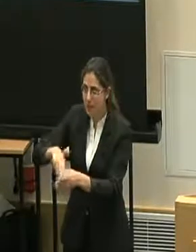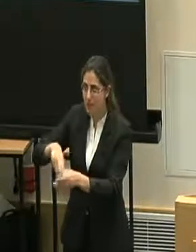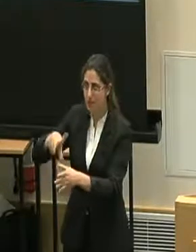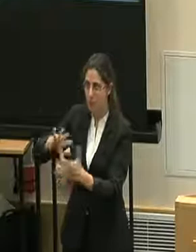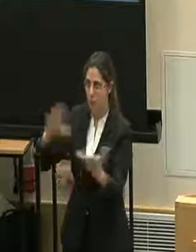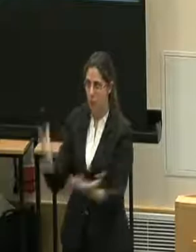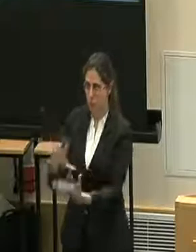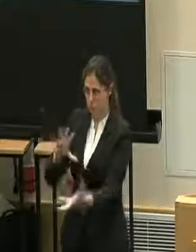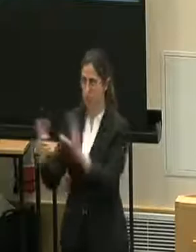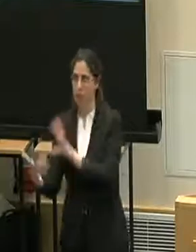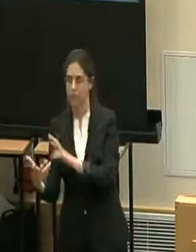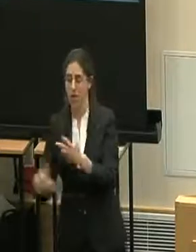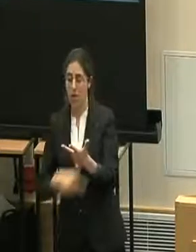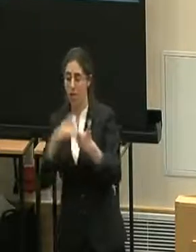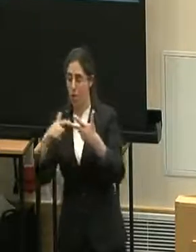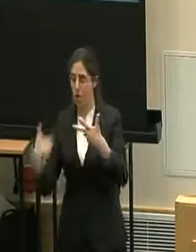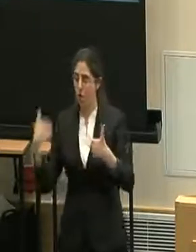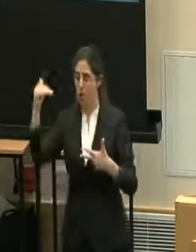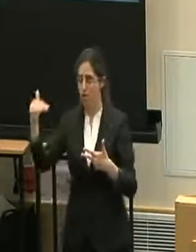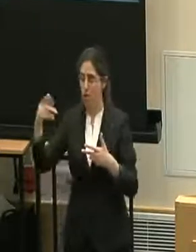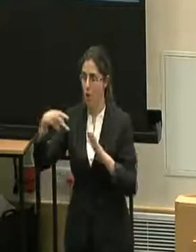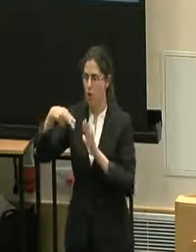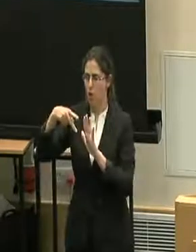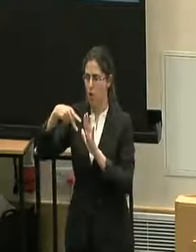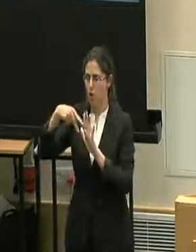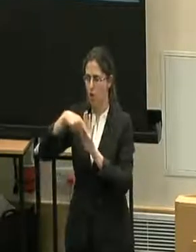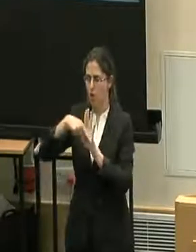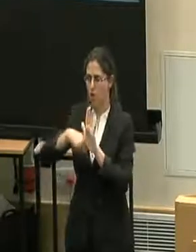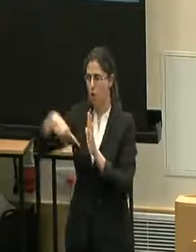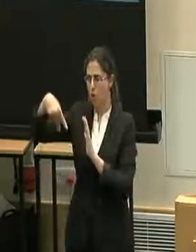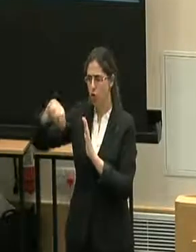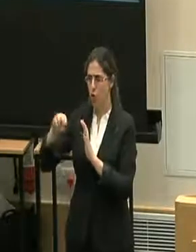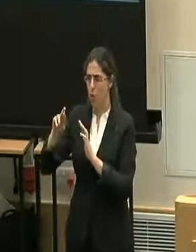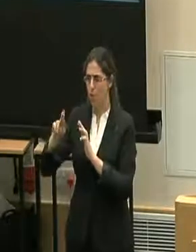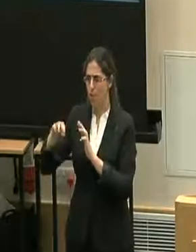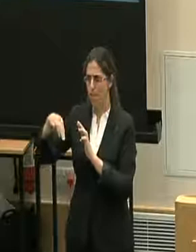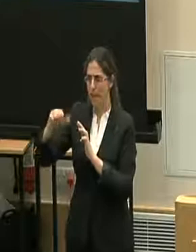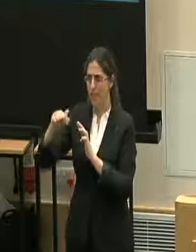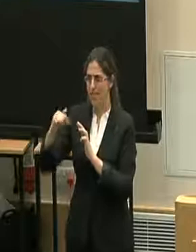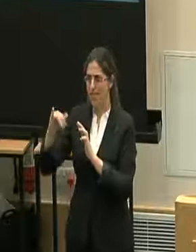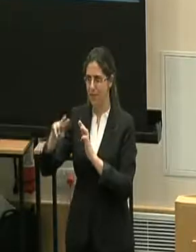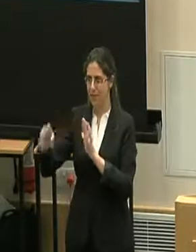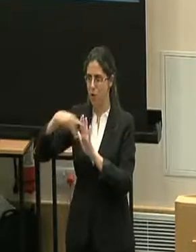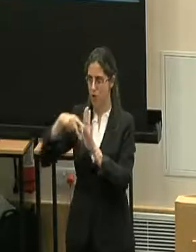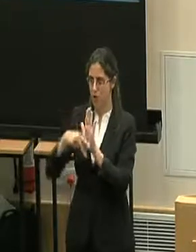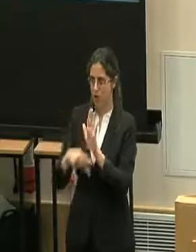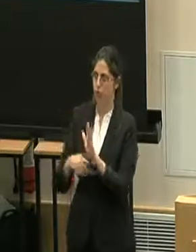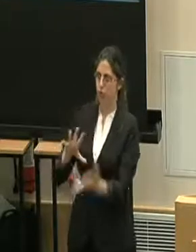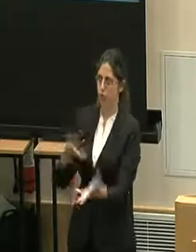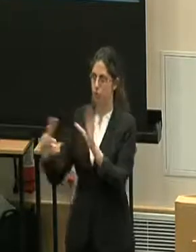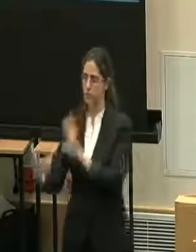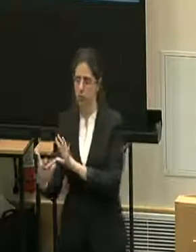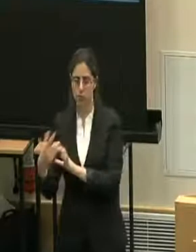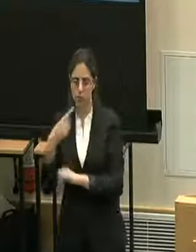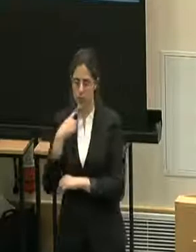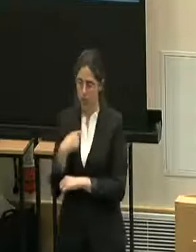a third level, and that is normative transformation. And what Jerry has asked me to look at